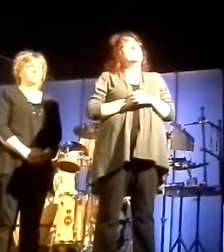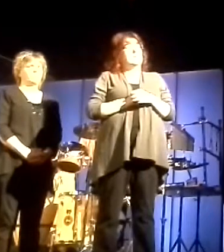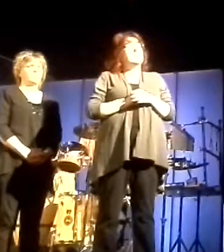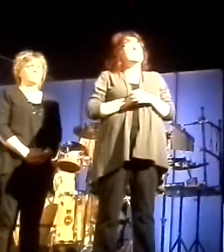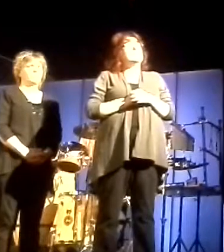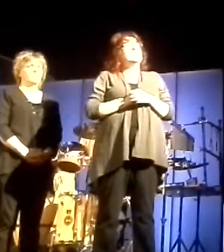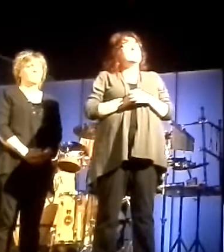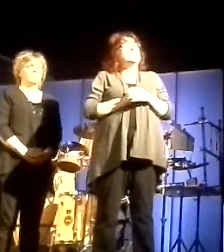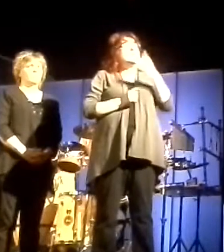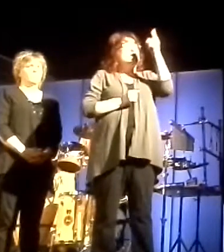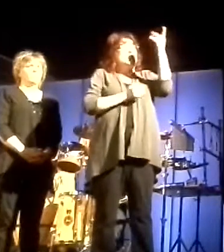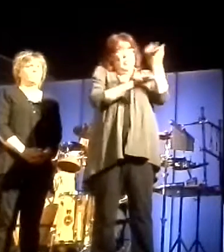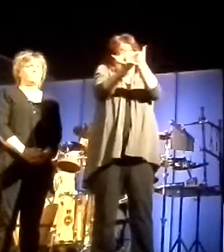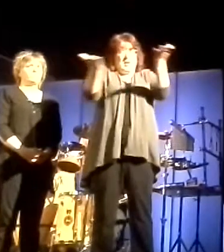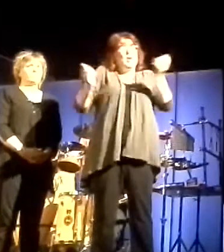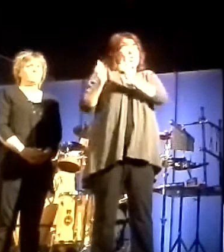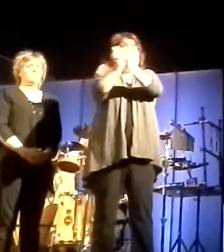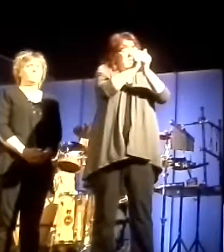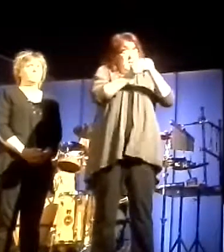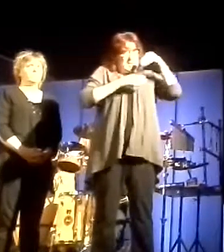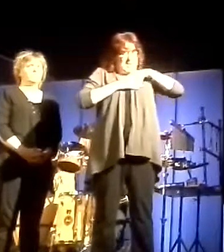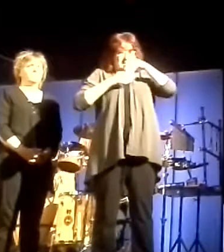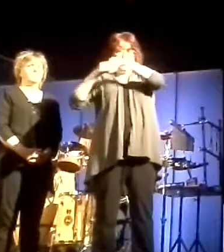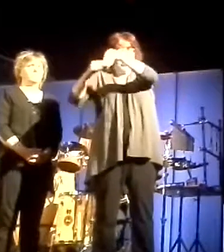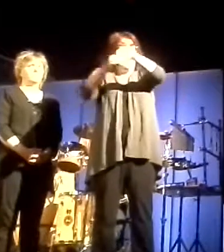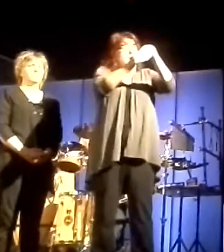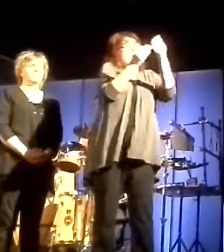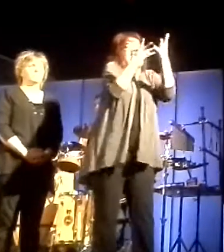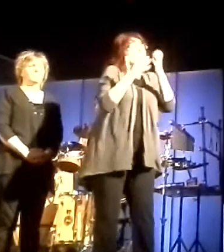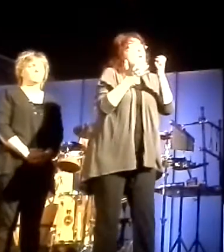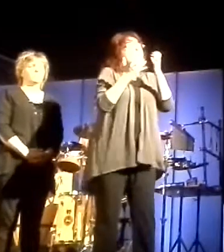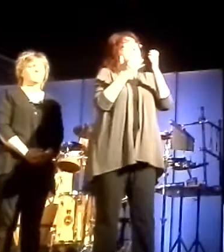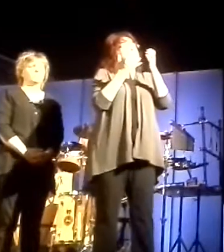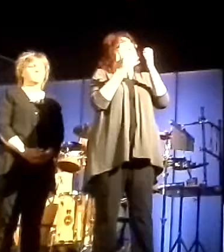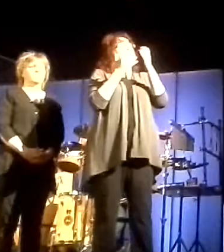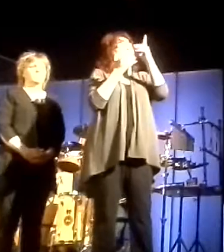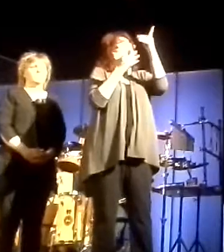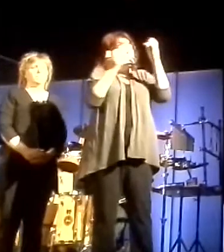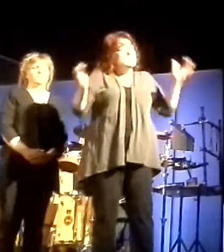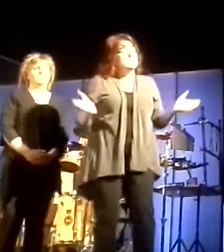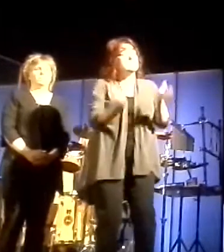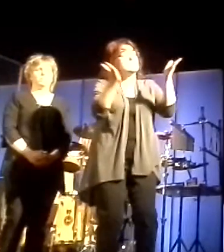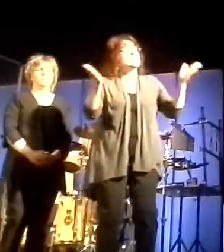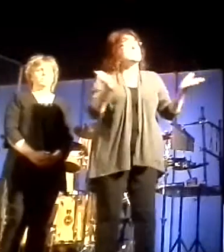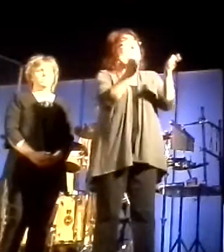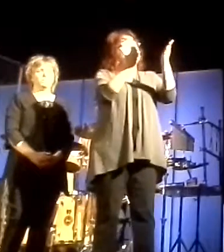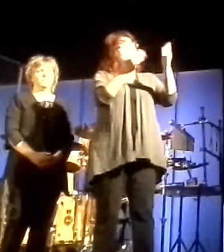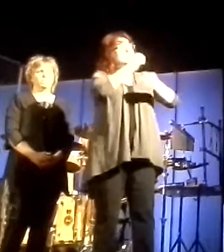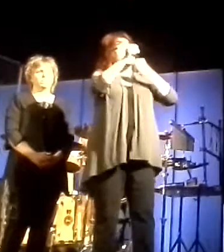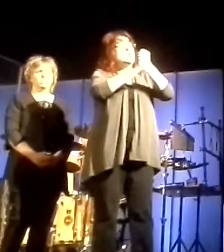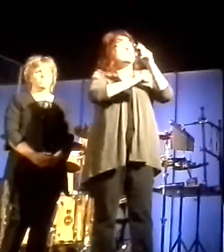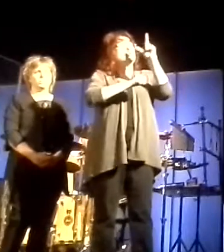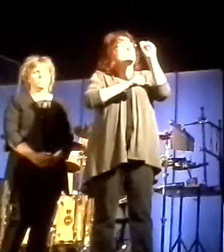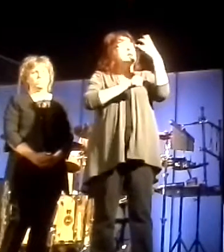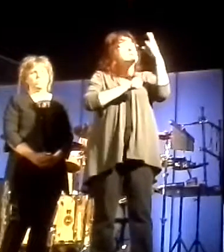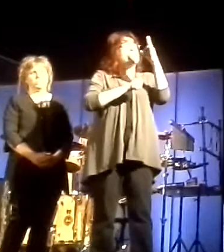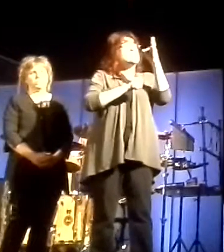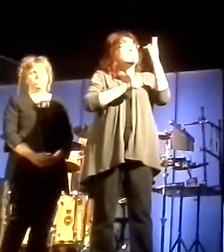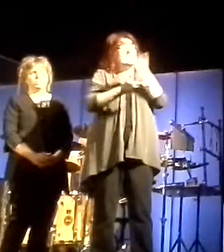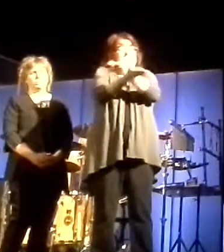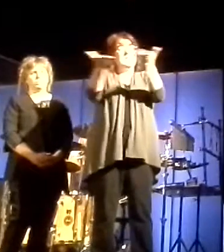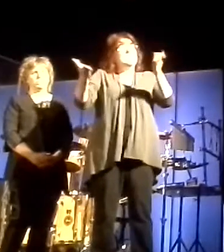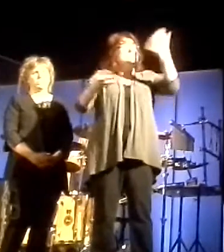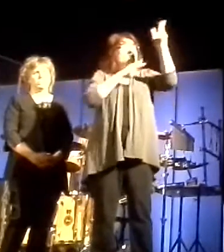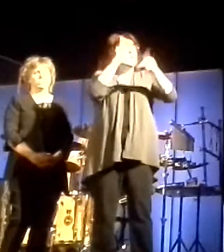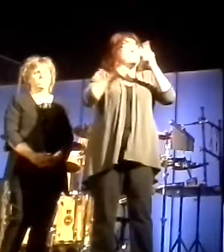We want you in this place, we want you in our hearts, and we definitely want you as propelling us into 2017. Take these, your people,